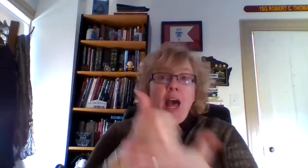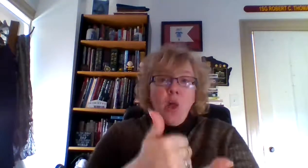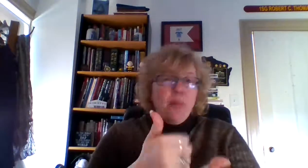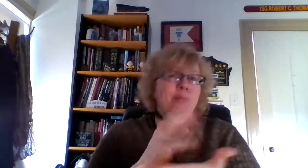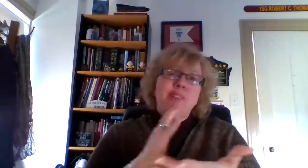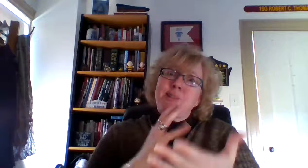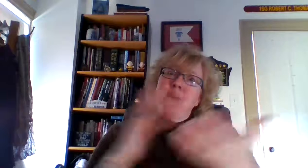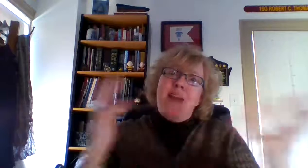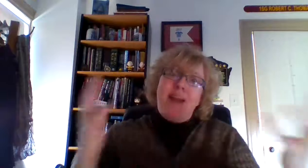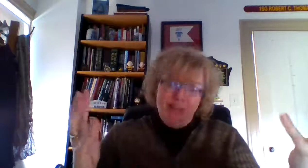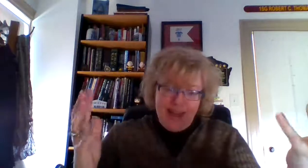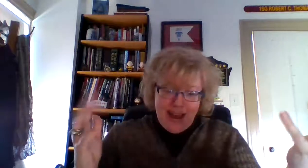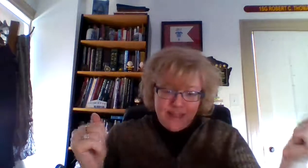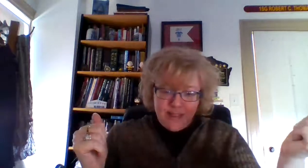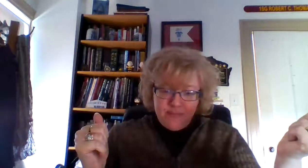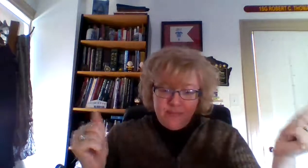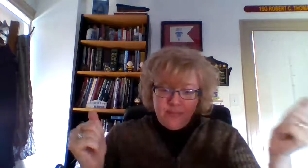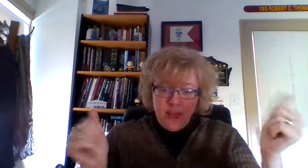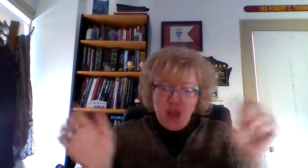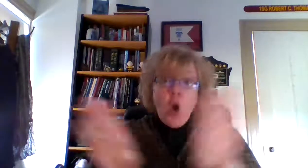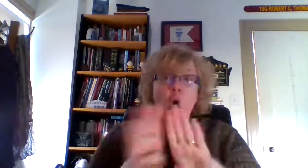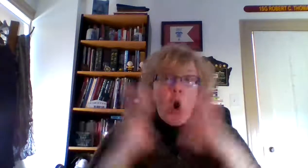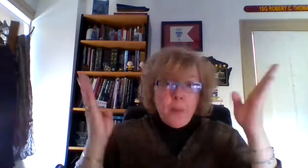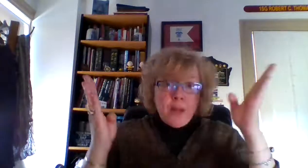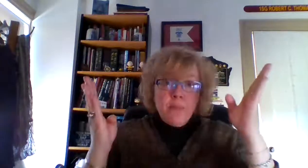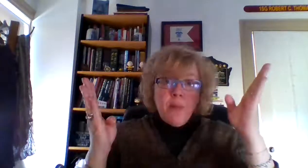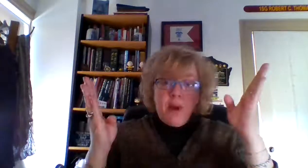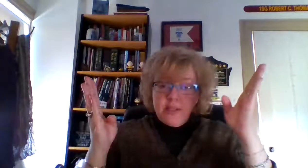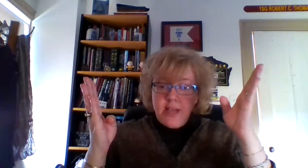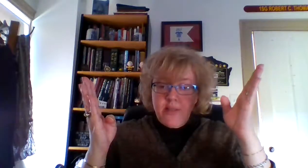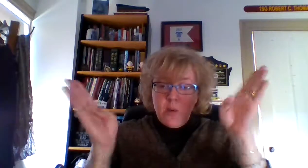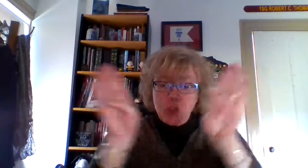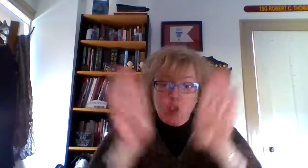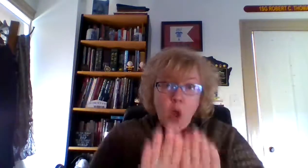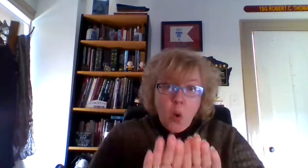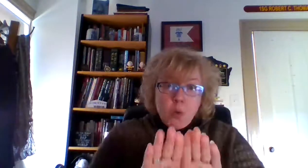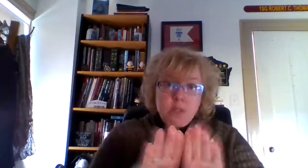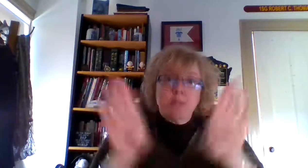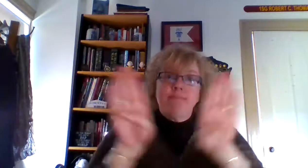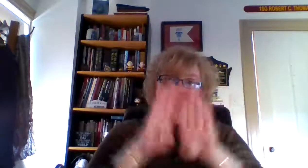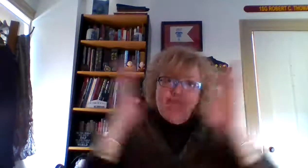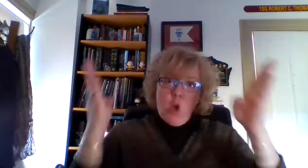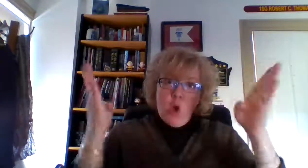Help, we talked about that a lot. Open, remember I said there was closed, open.